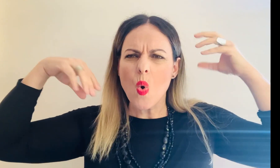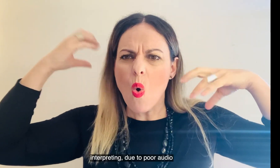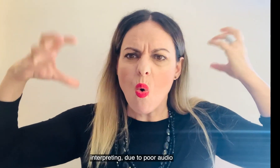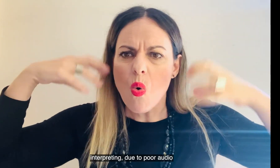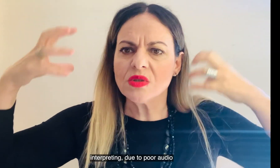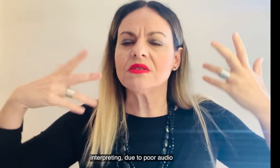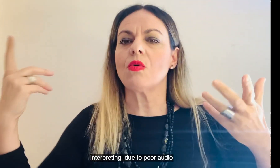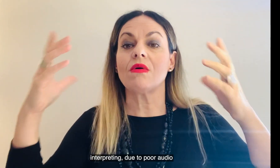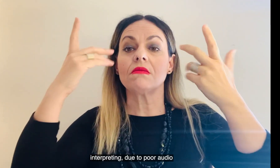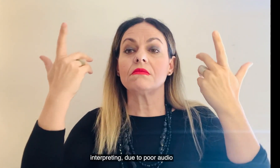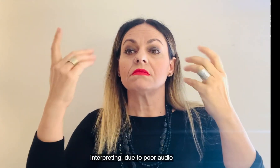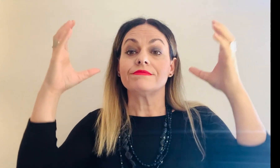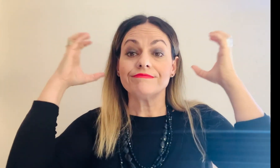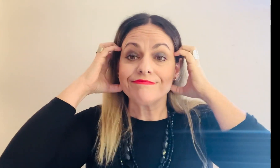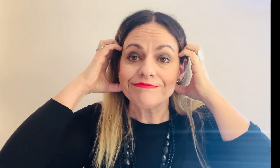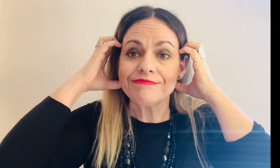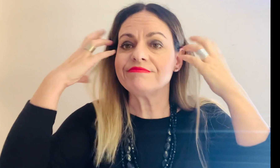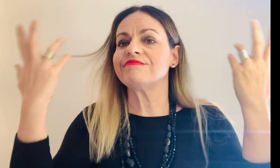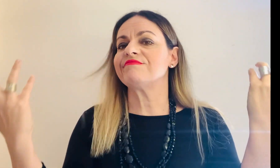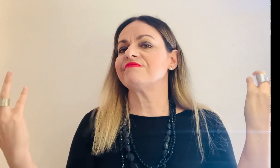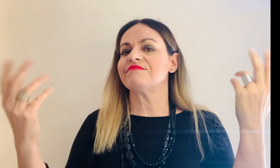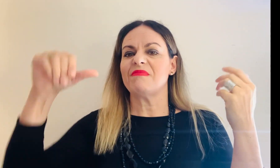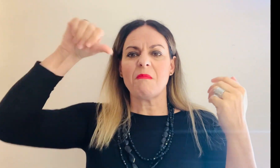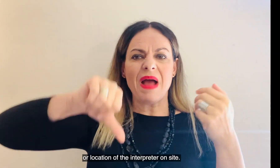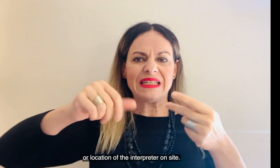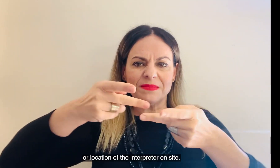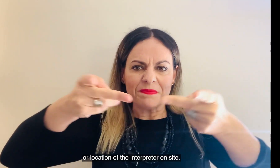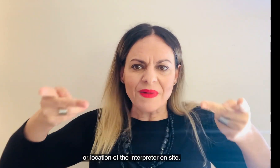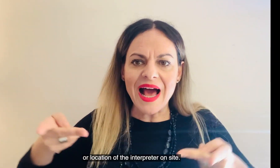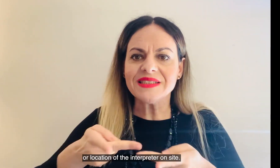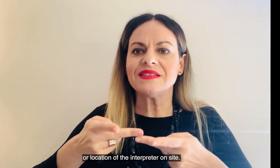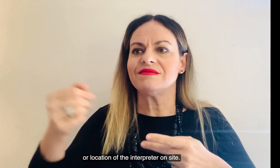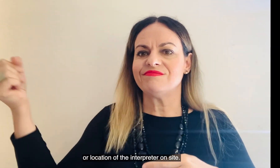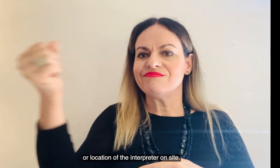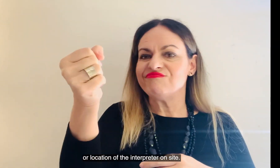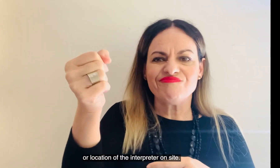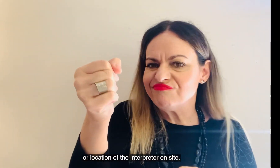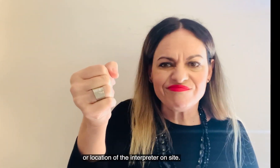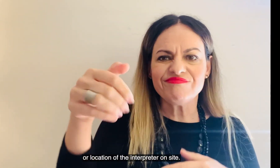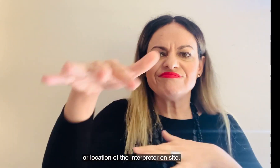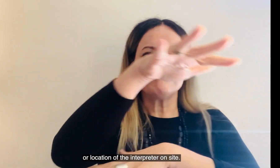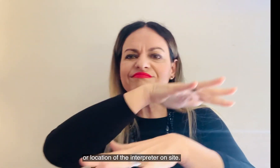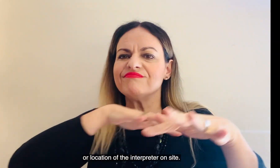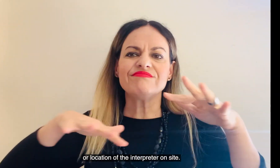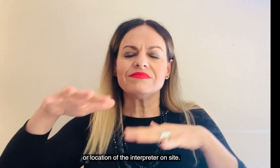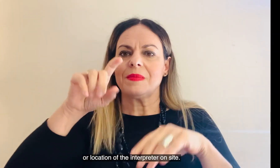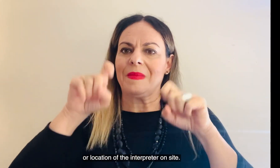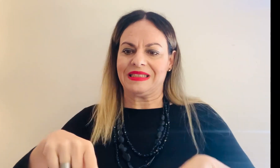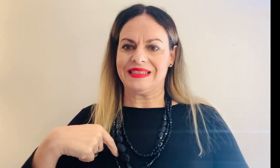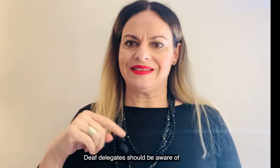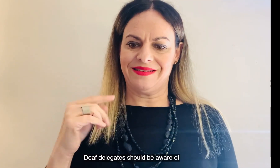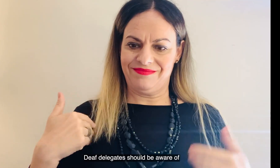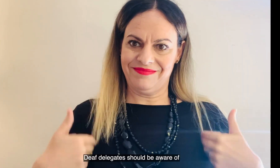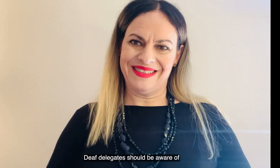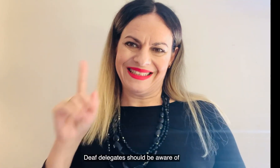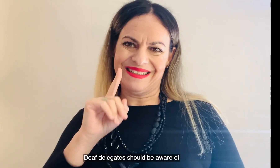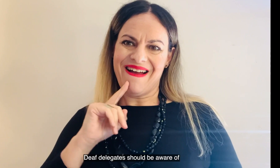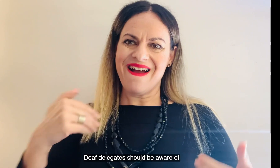good quality interpreting due to poor audio or location of the interpreter on site. Deaf delegates should